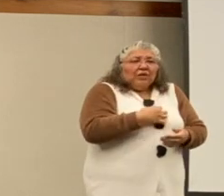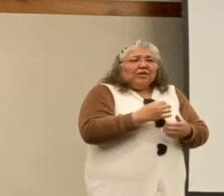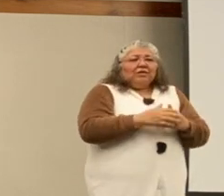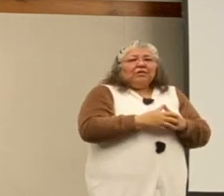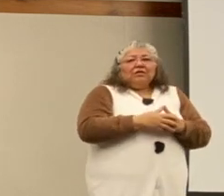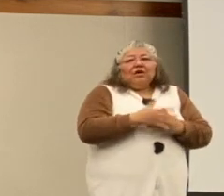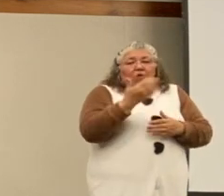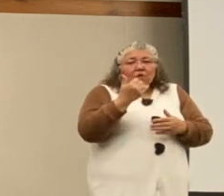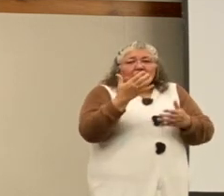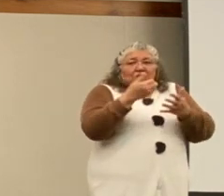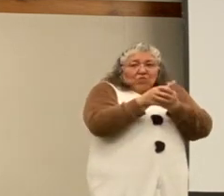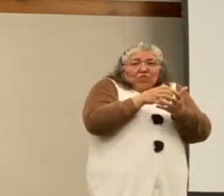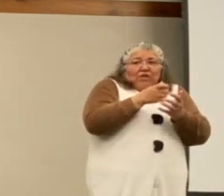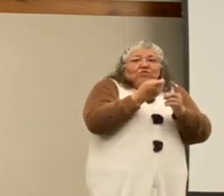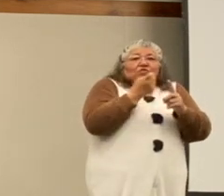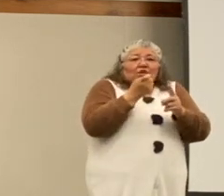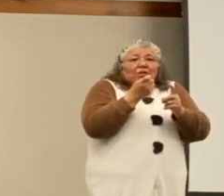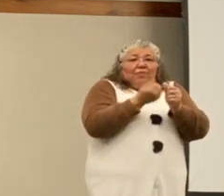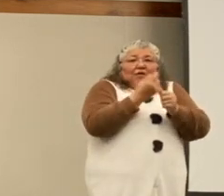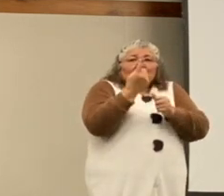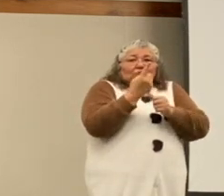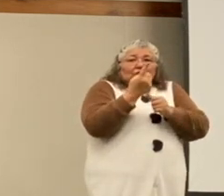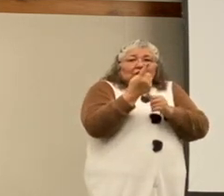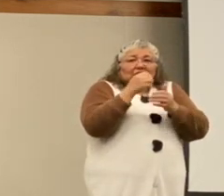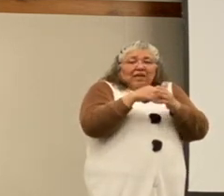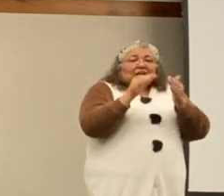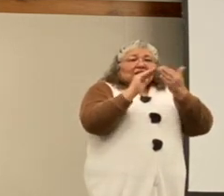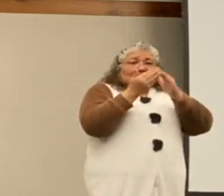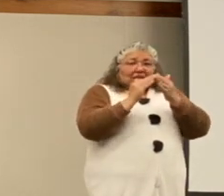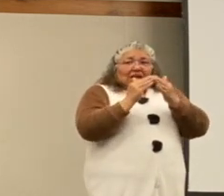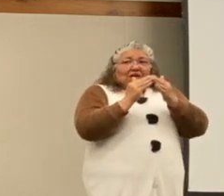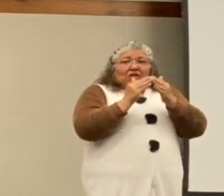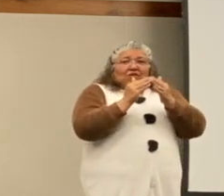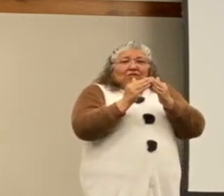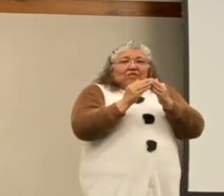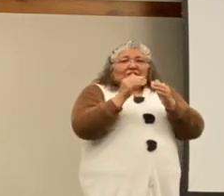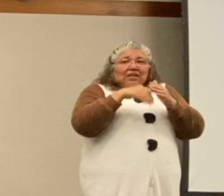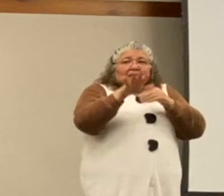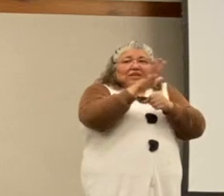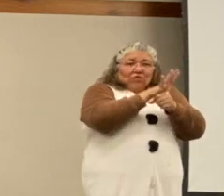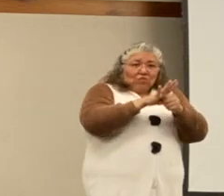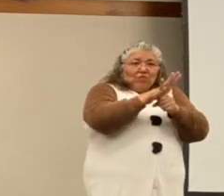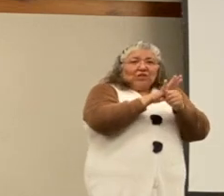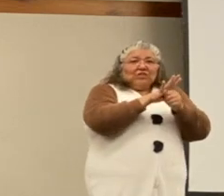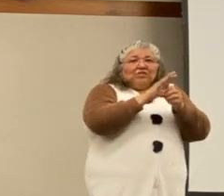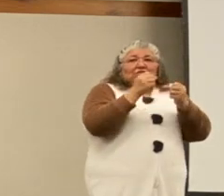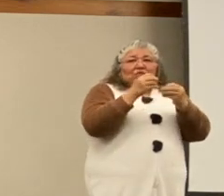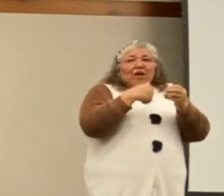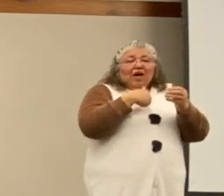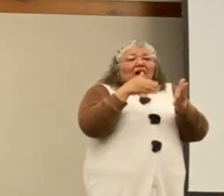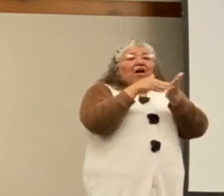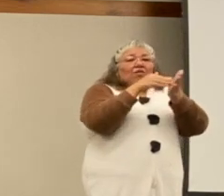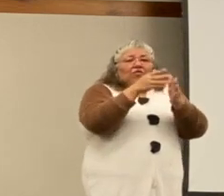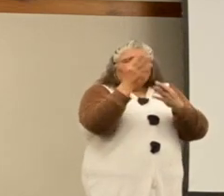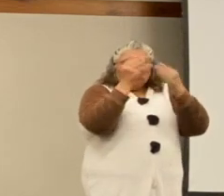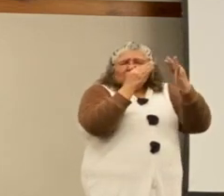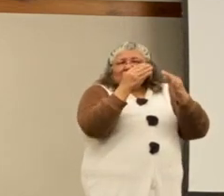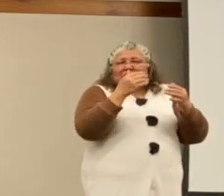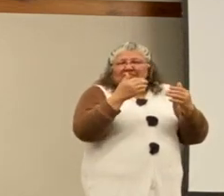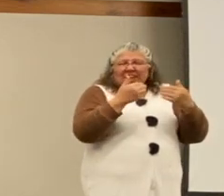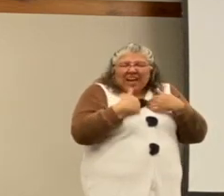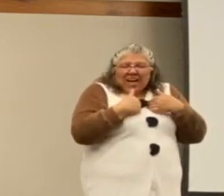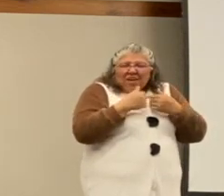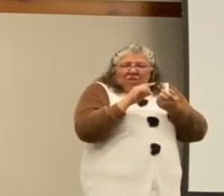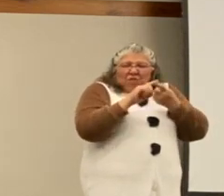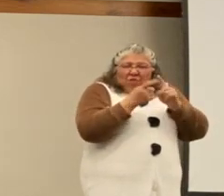I mean, he was getting rich off of everyone in his town or in his region. So I often wonder, did he have